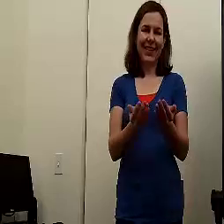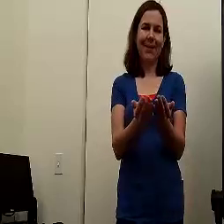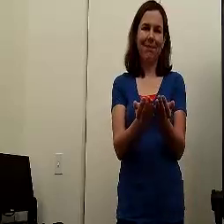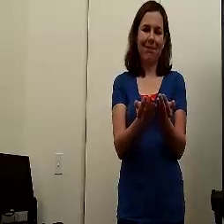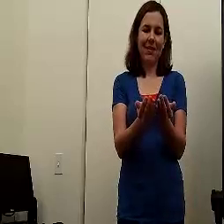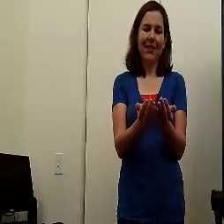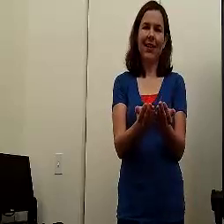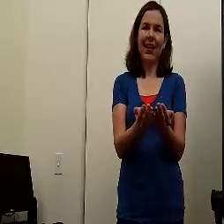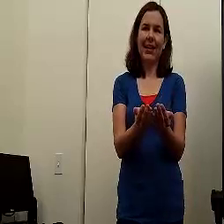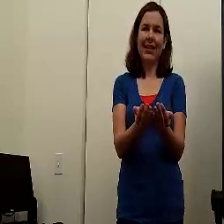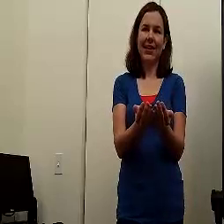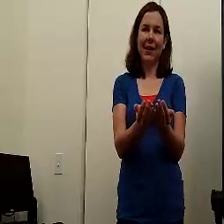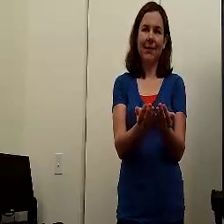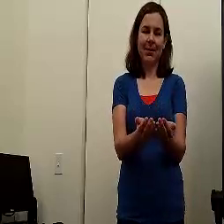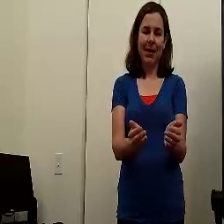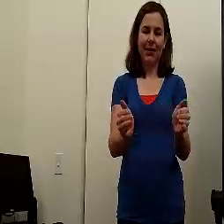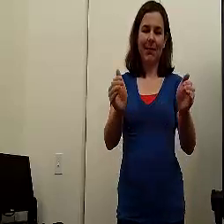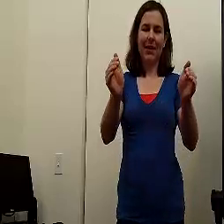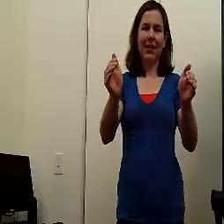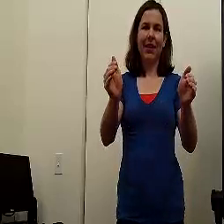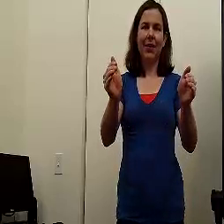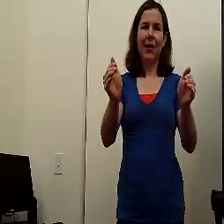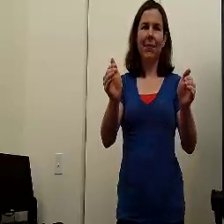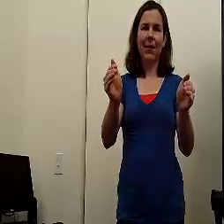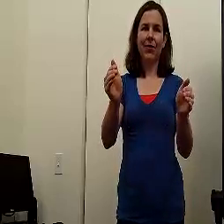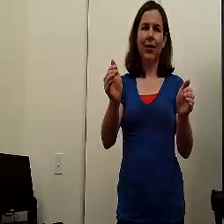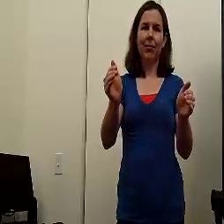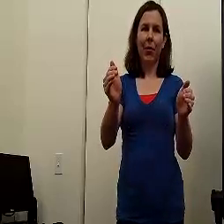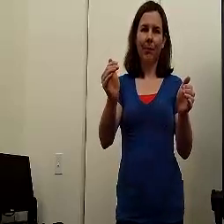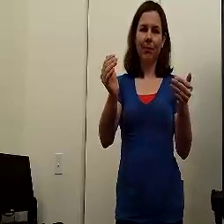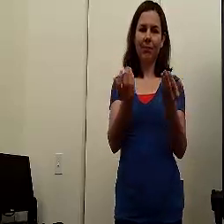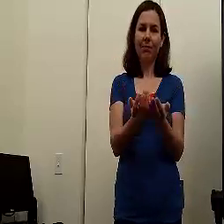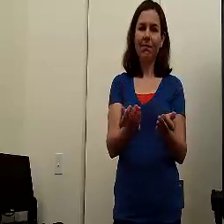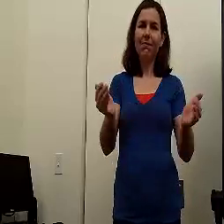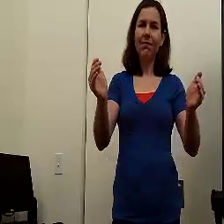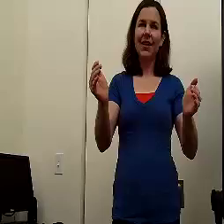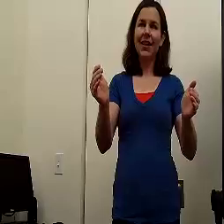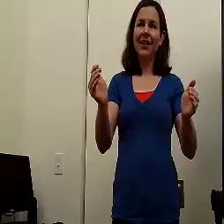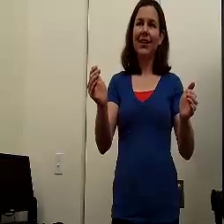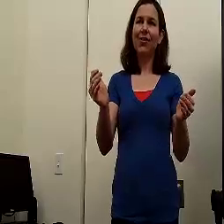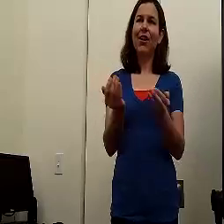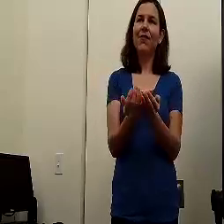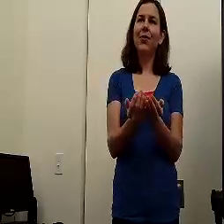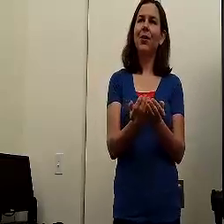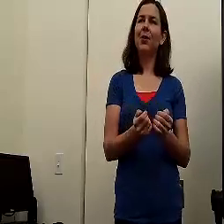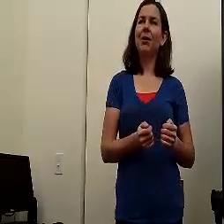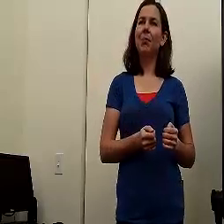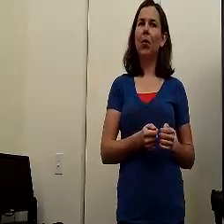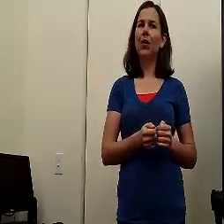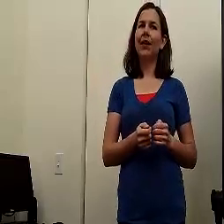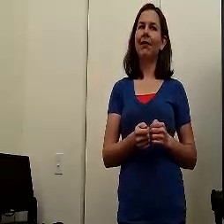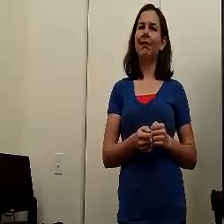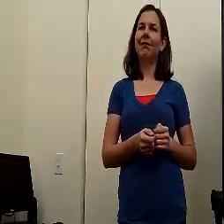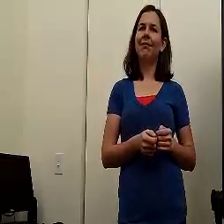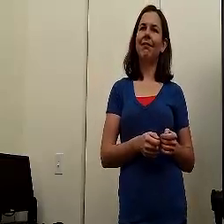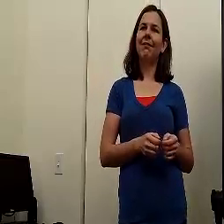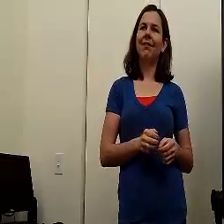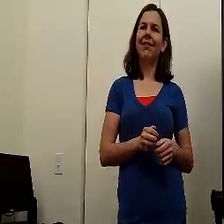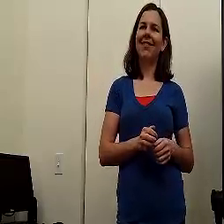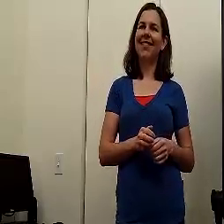Yep, so your hands start cupped at the bottom and then they go up and draw a bowl. So if you were going bowling,